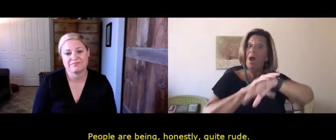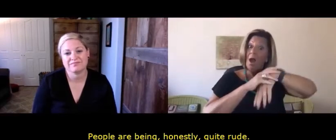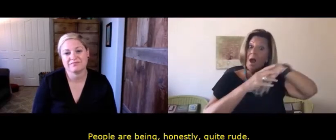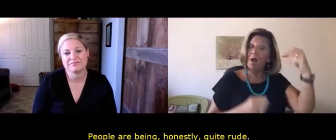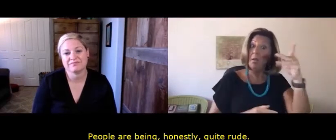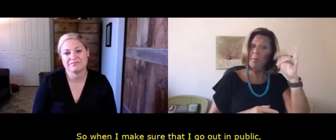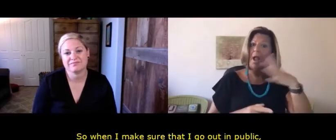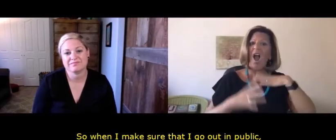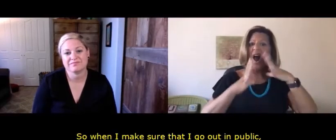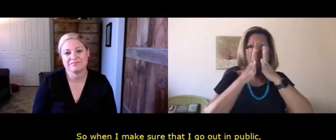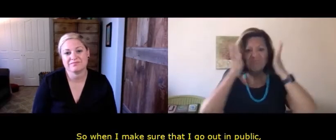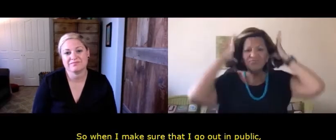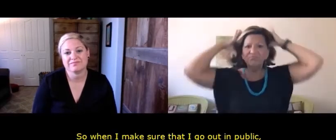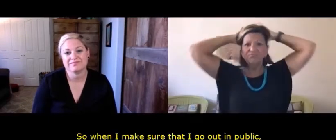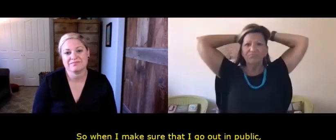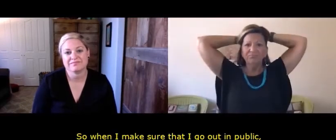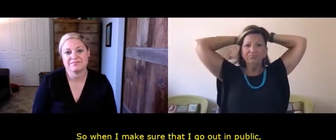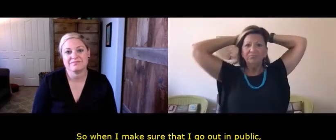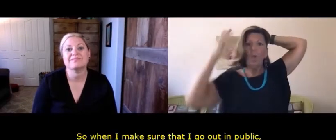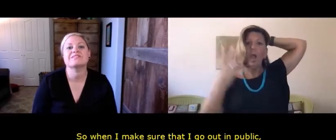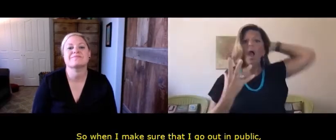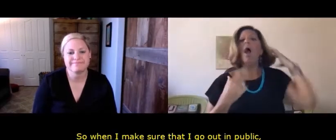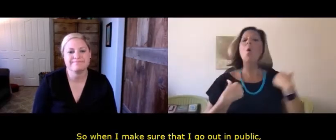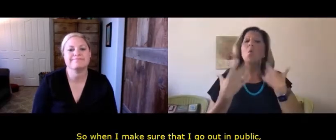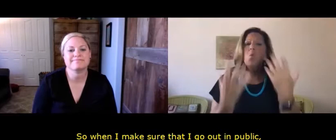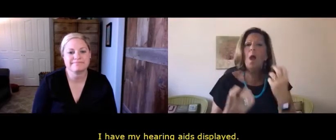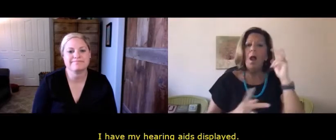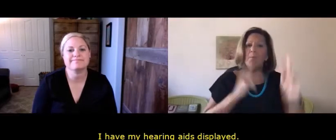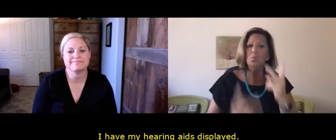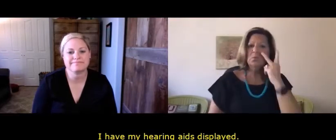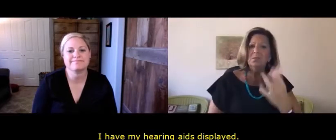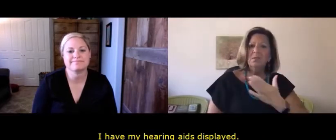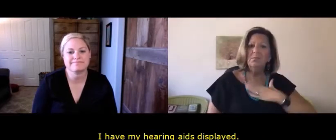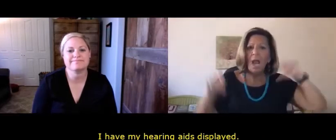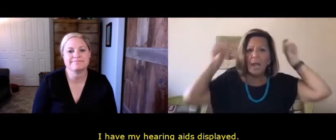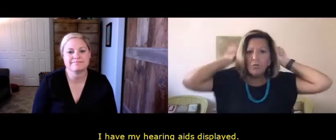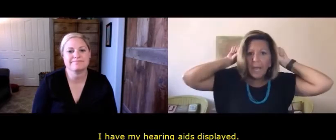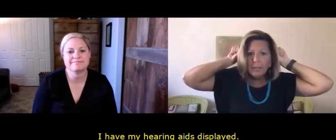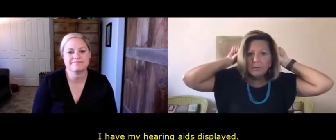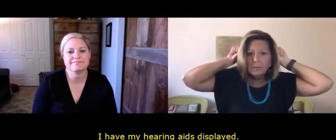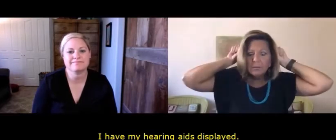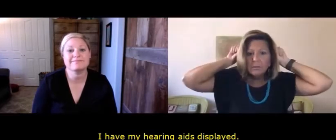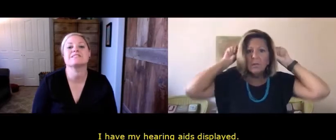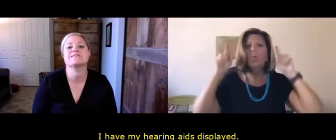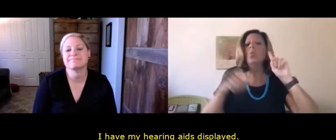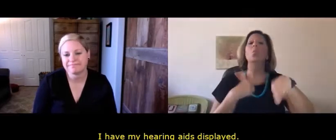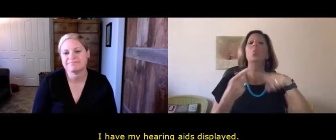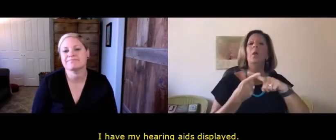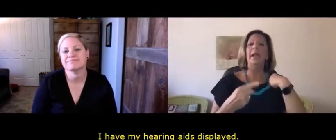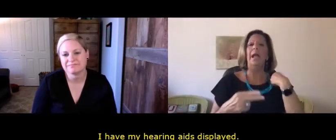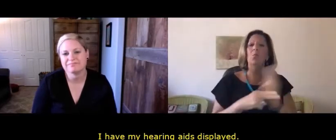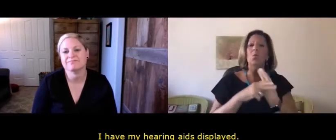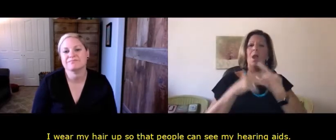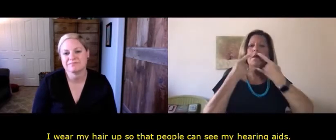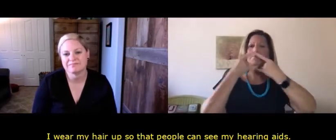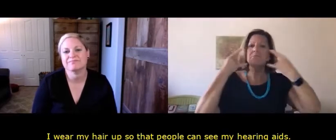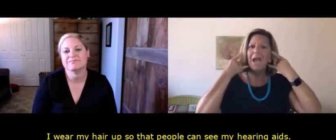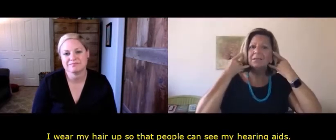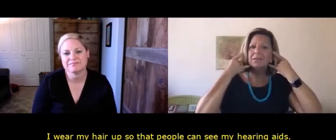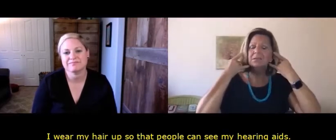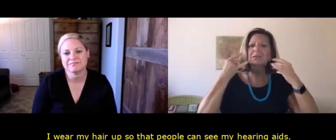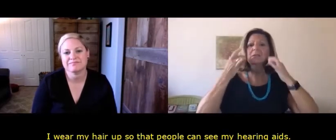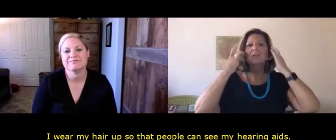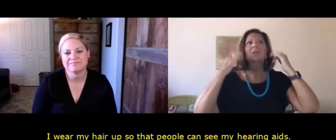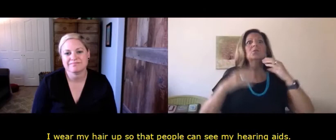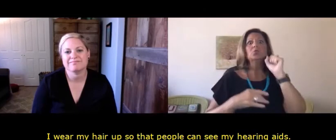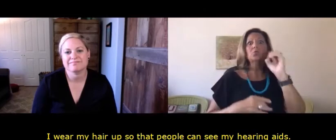quite rude. So when I make sure that I go out in public, I have my hearing aids displayed. I wear